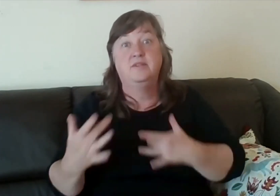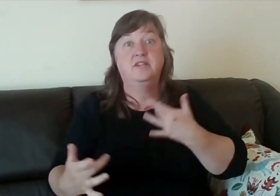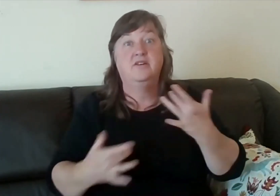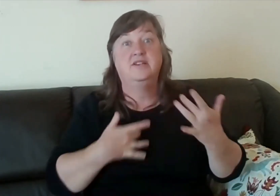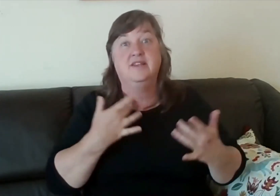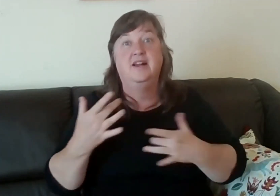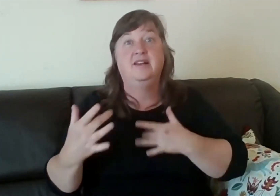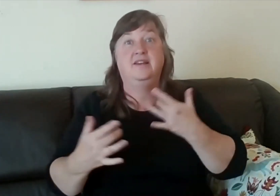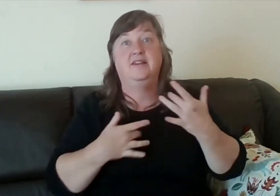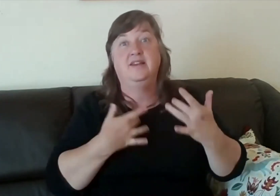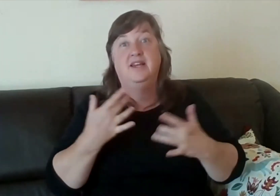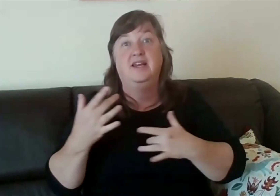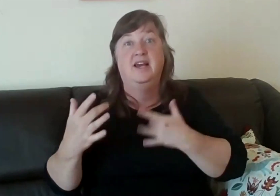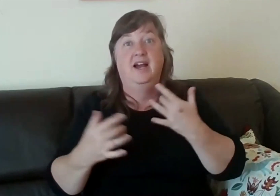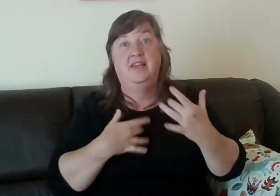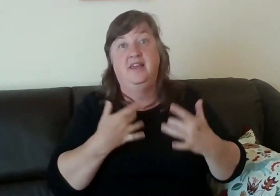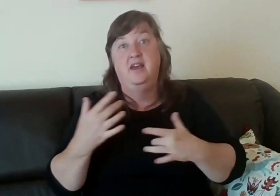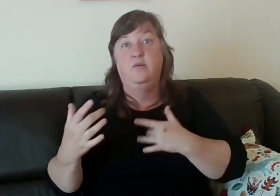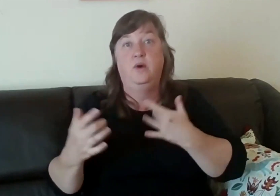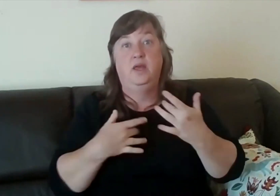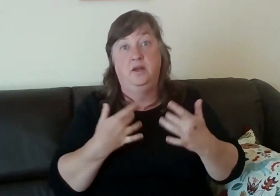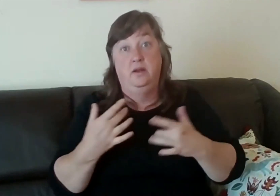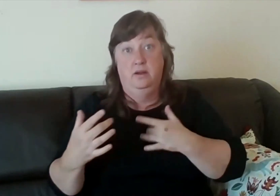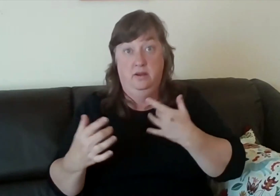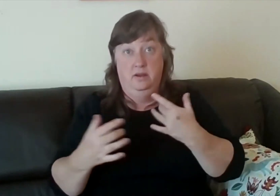so excited. I can't wait.